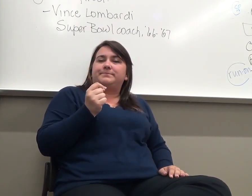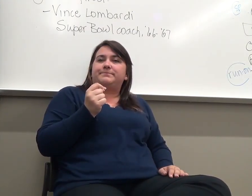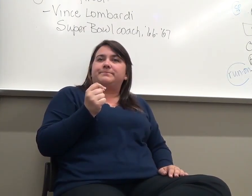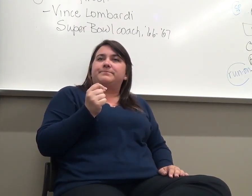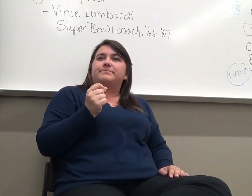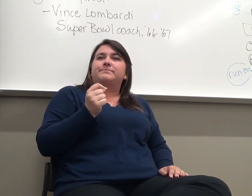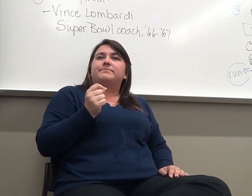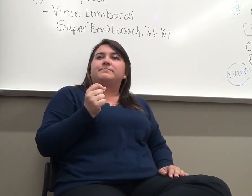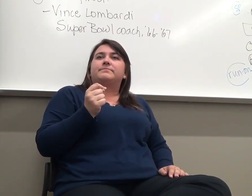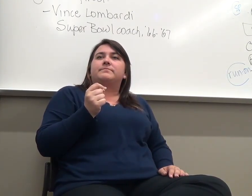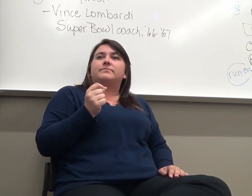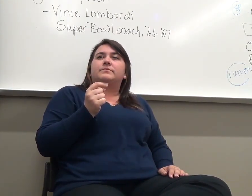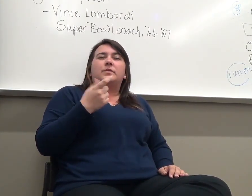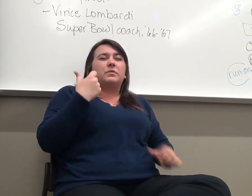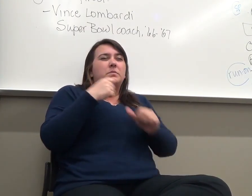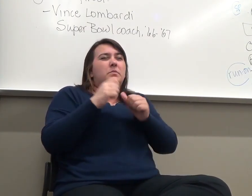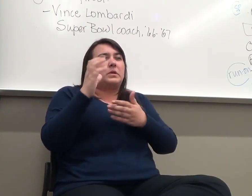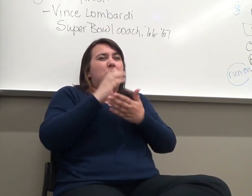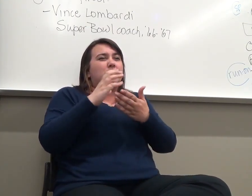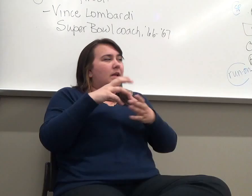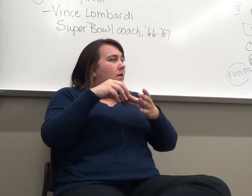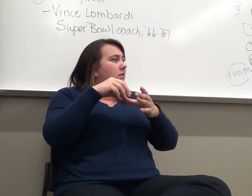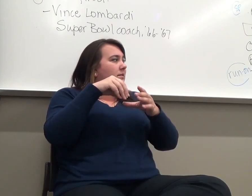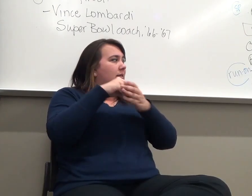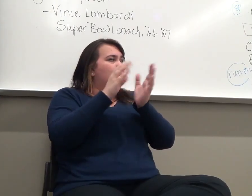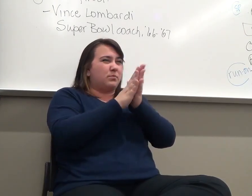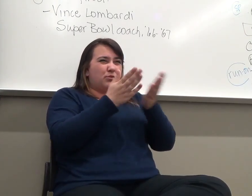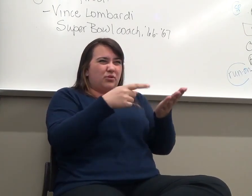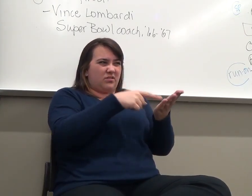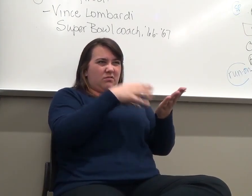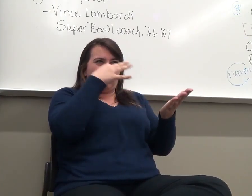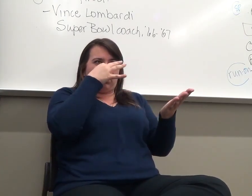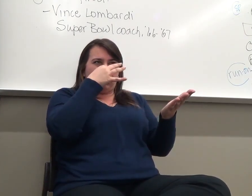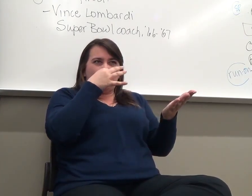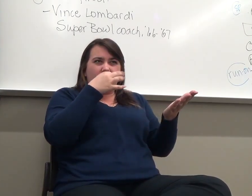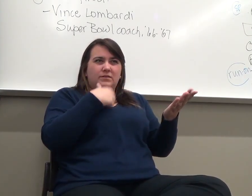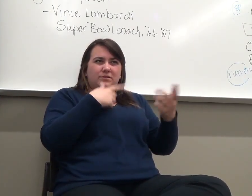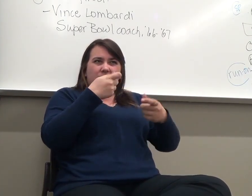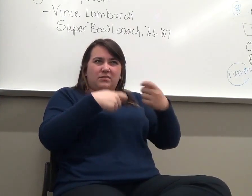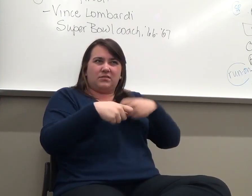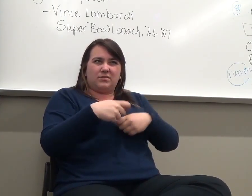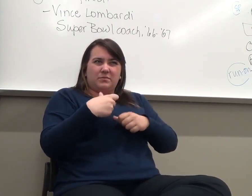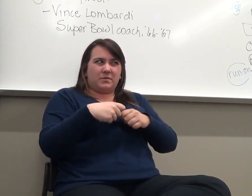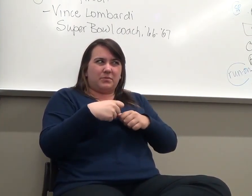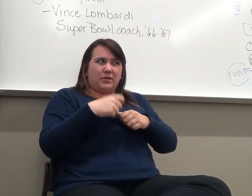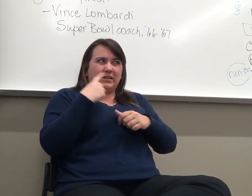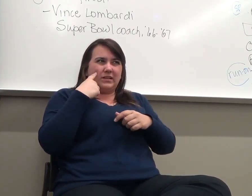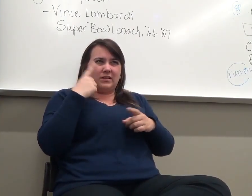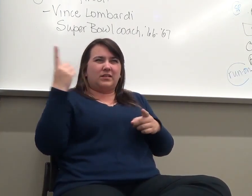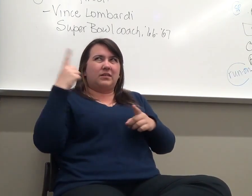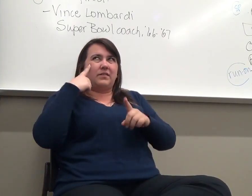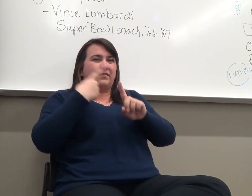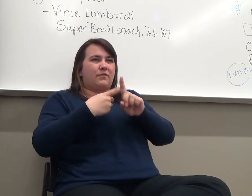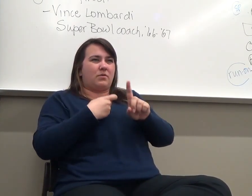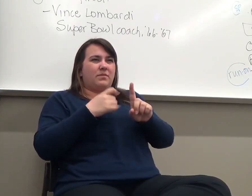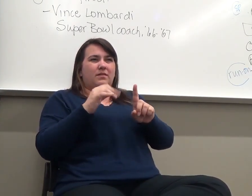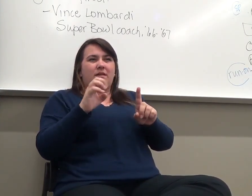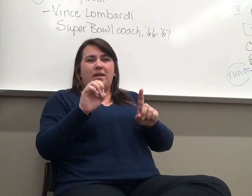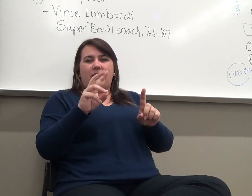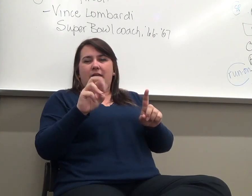not making this work. So then you go back, pick another topic, pick another argument. When I